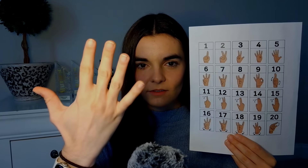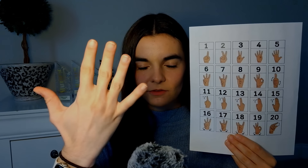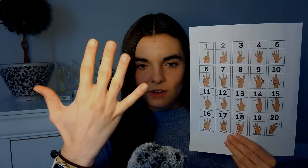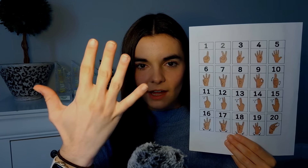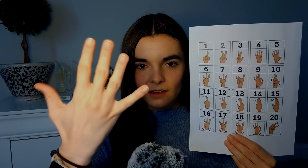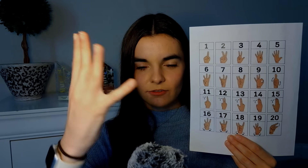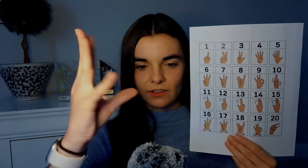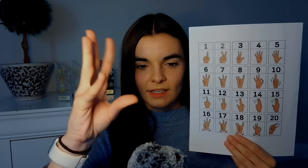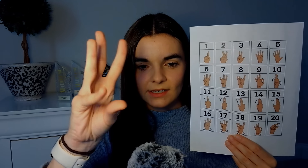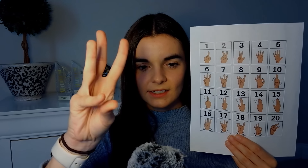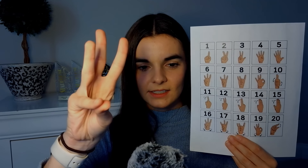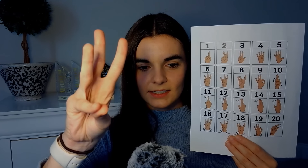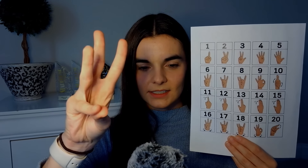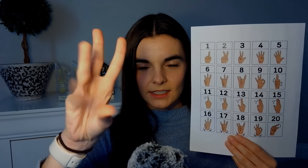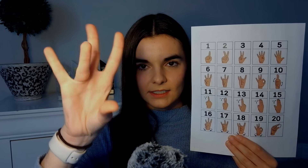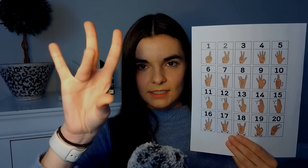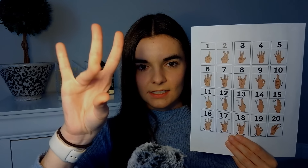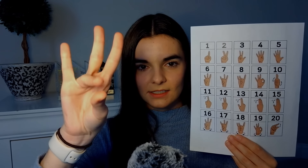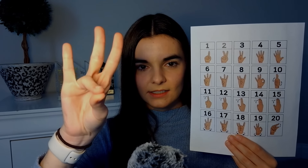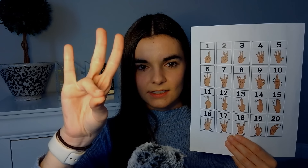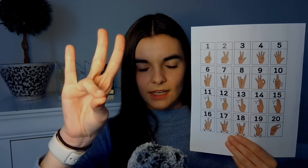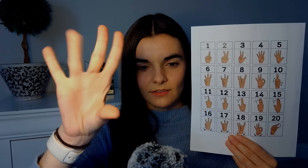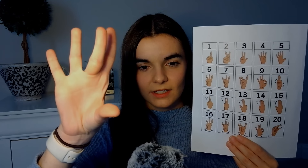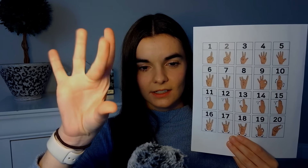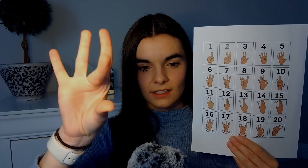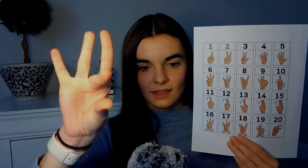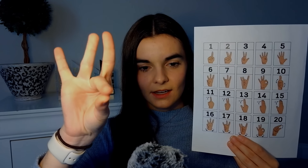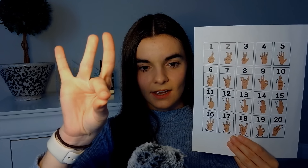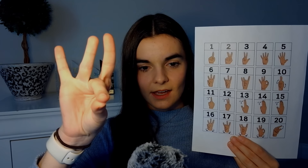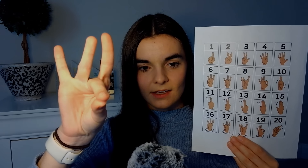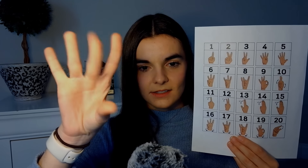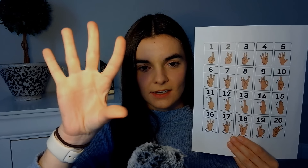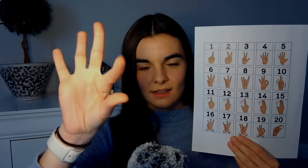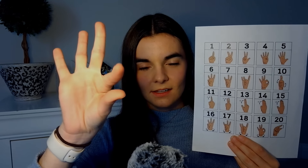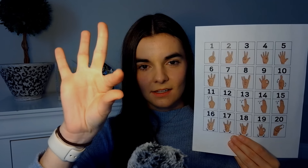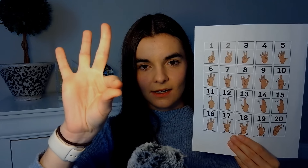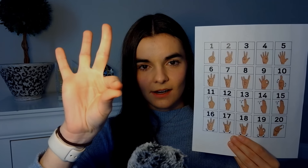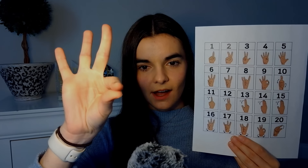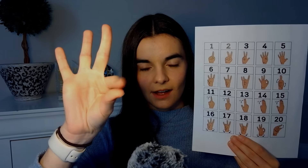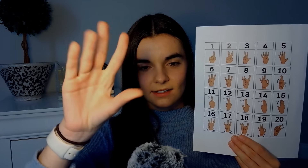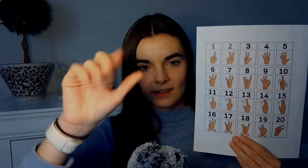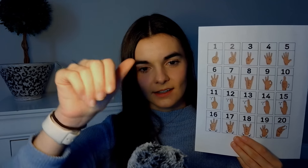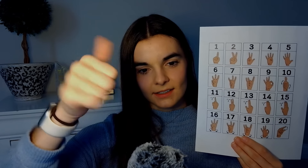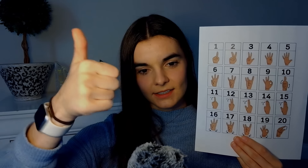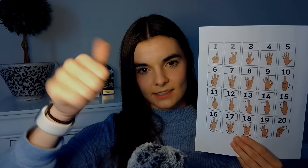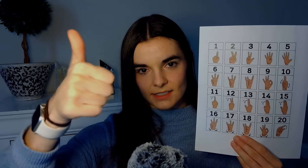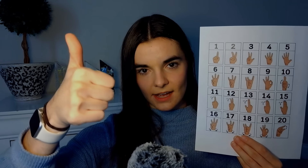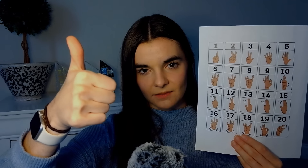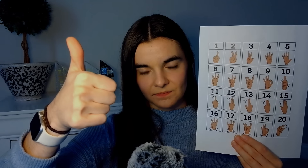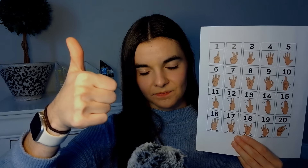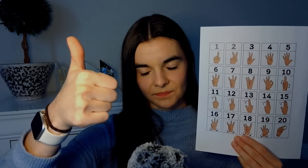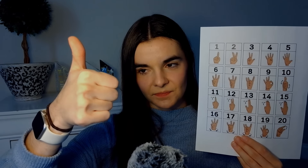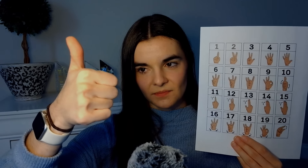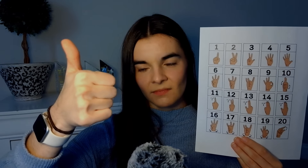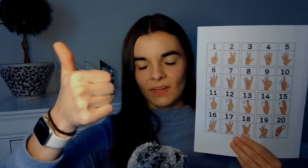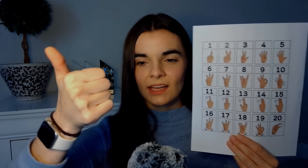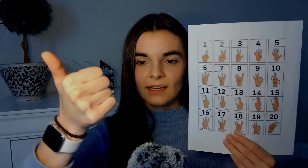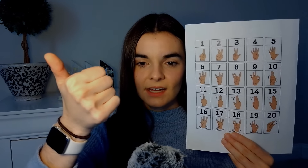5, 6, 7, 8, 9, 10.